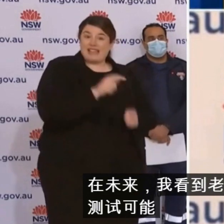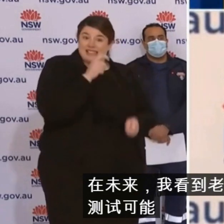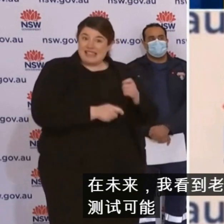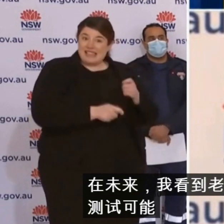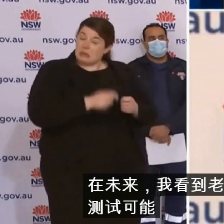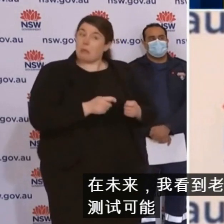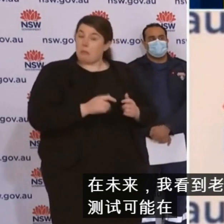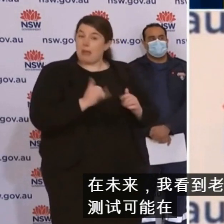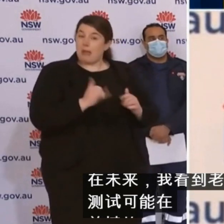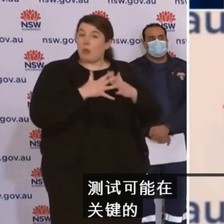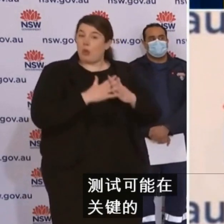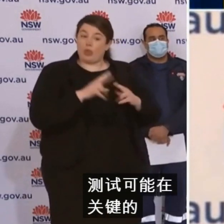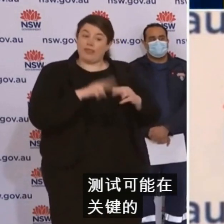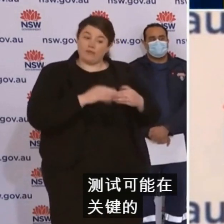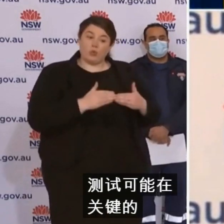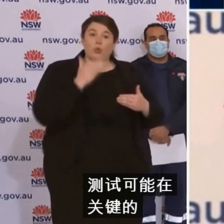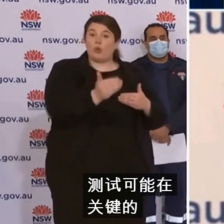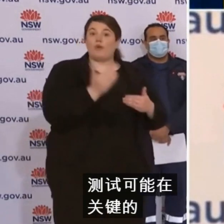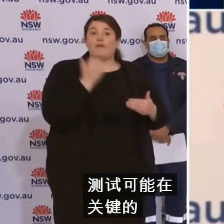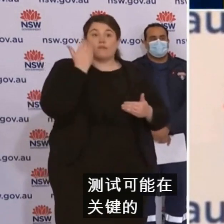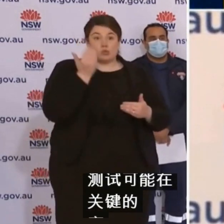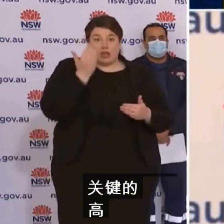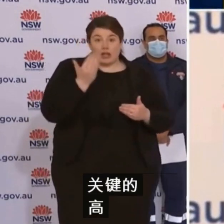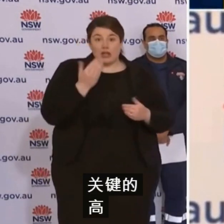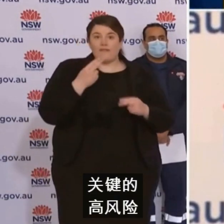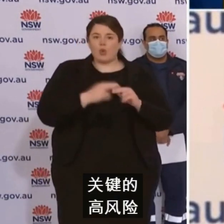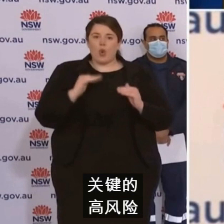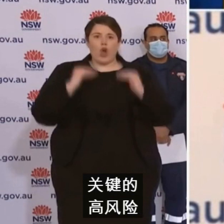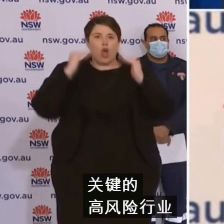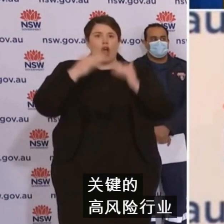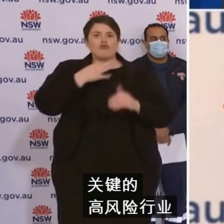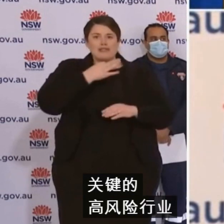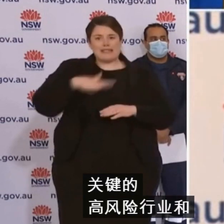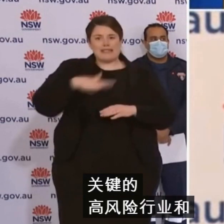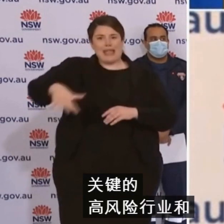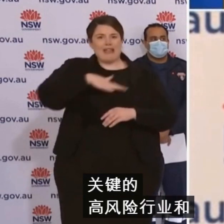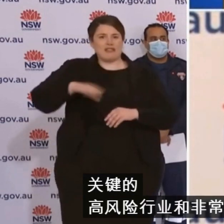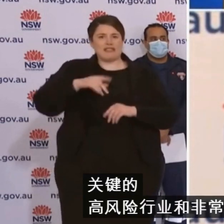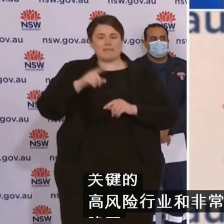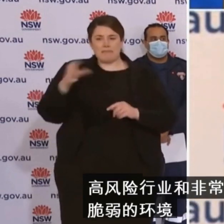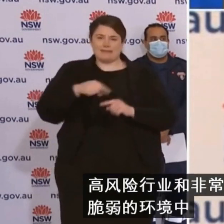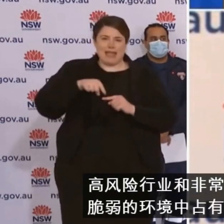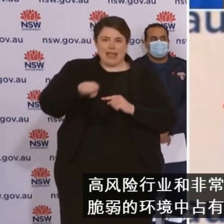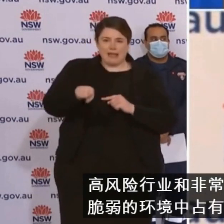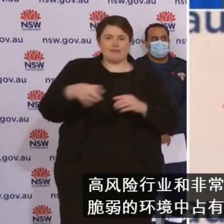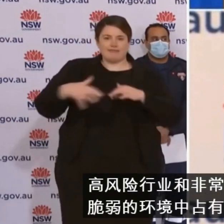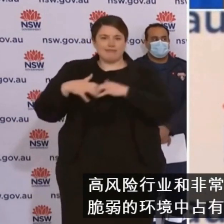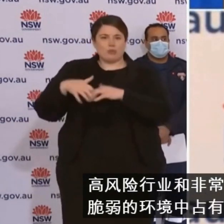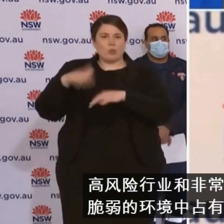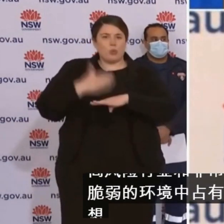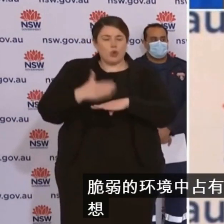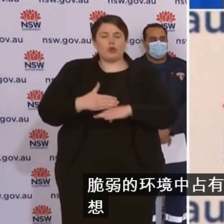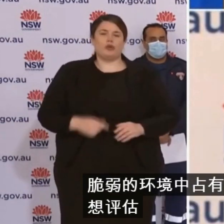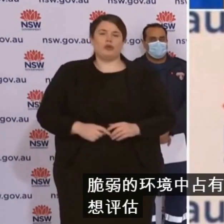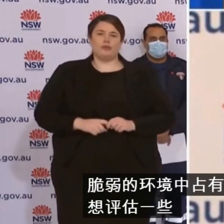a place ongoing in critical high-risk industries, and also very vulnerable settings where you